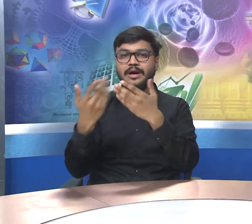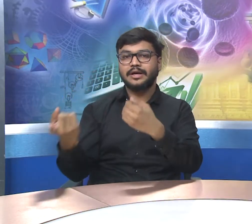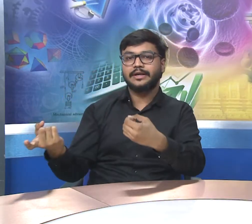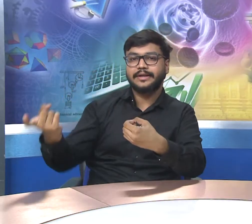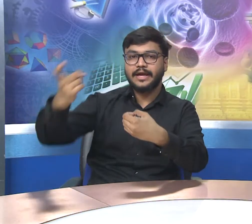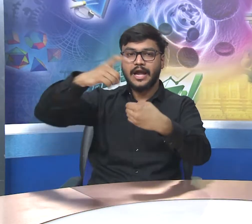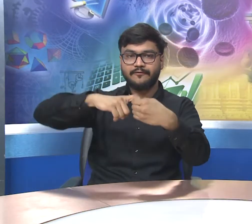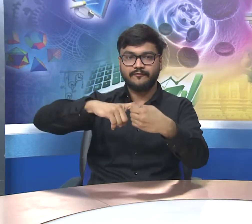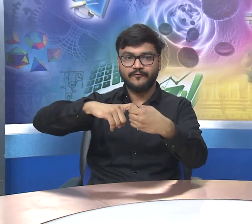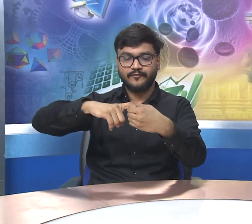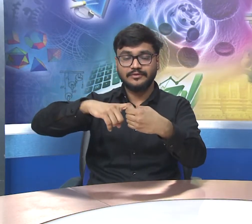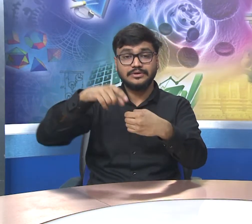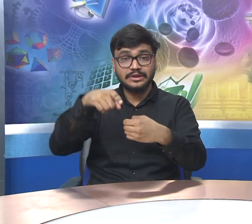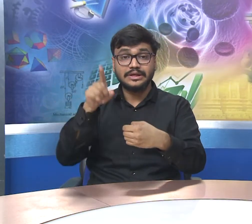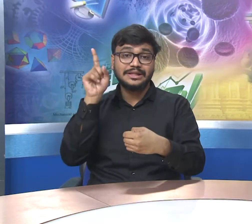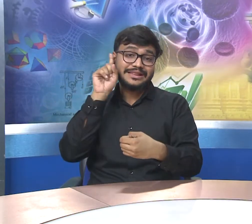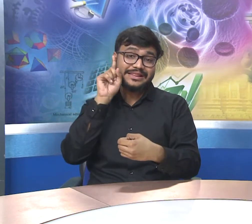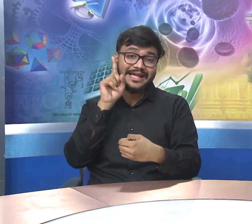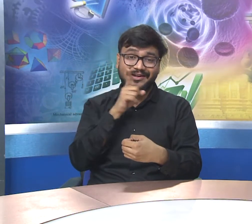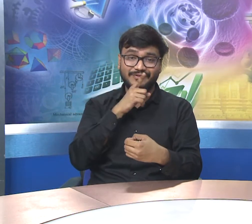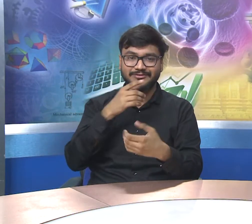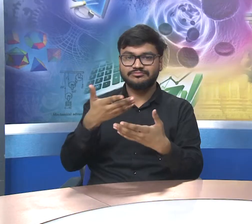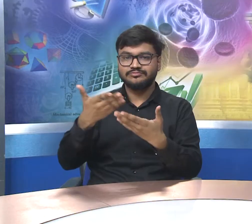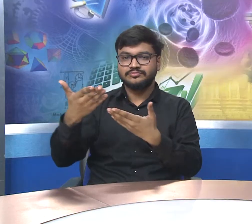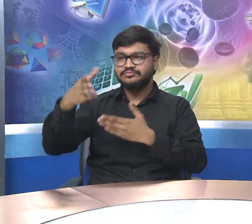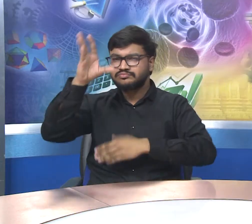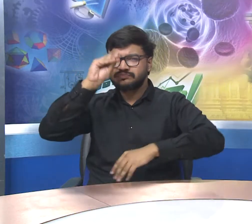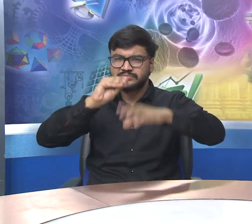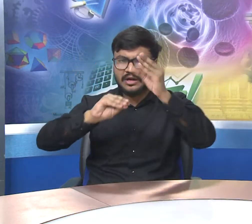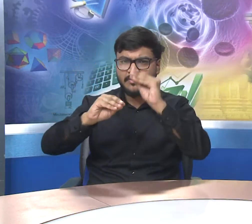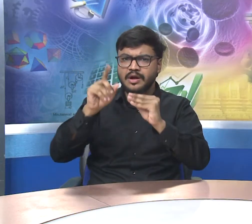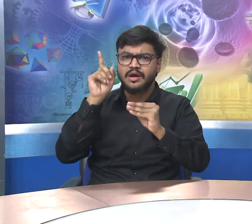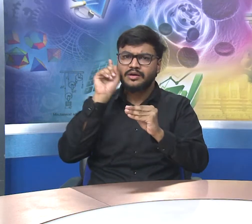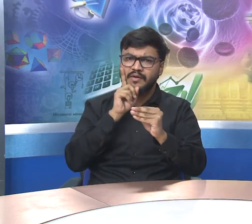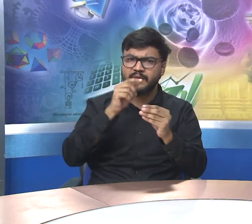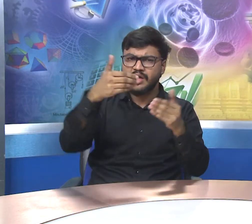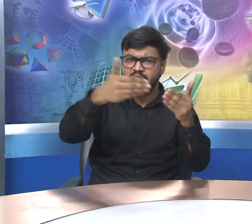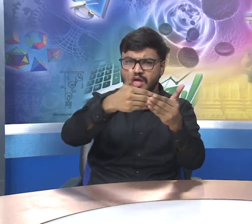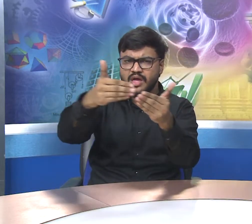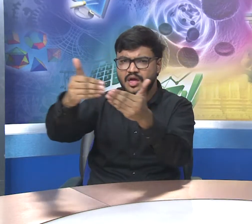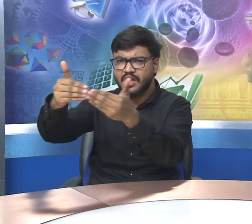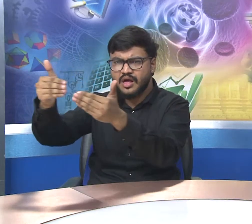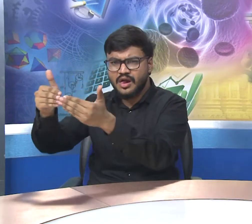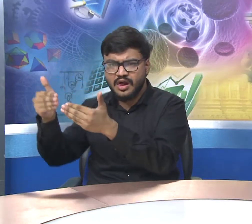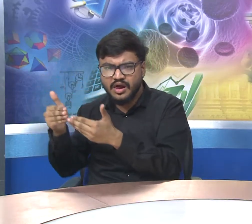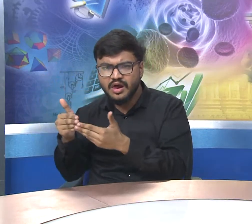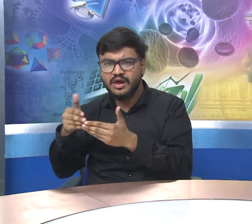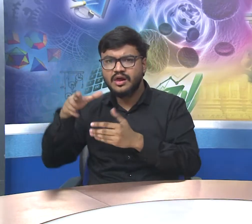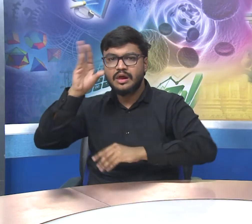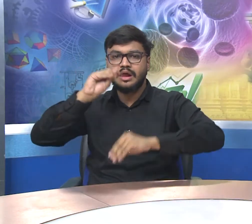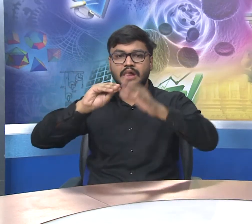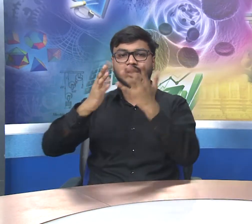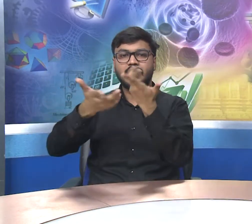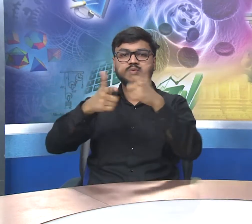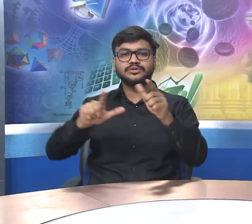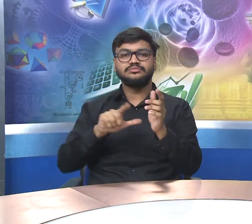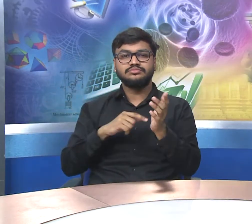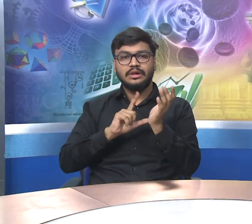then they start learning sign language as teenagers or young adult. But not all deaf people have the